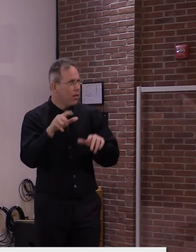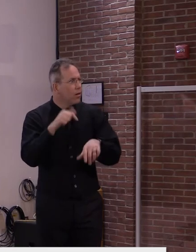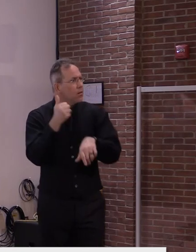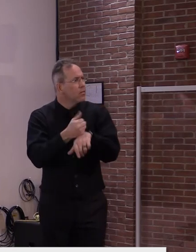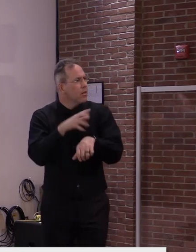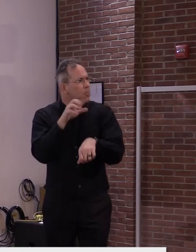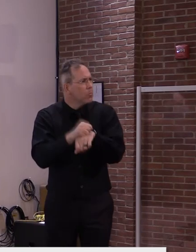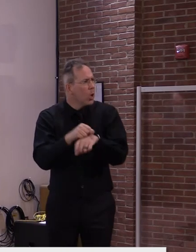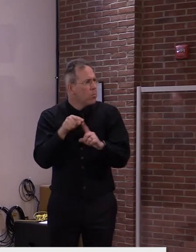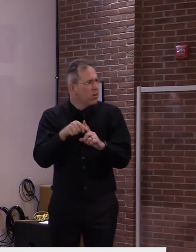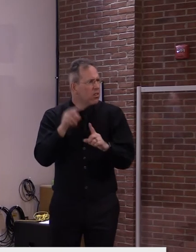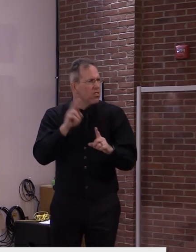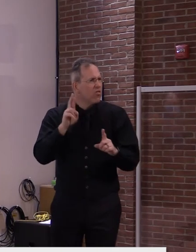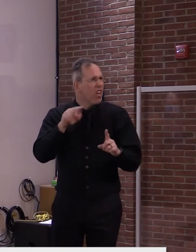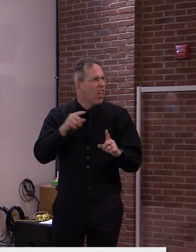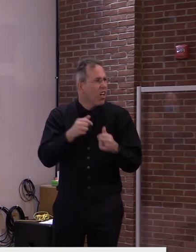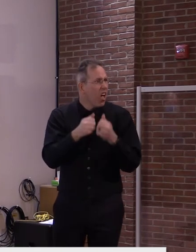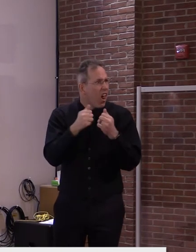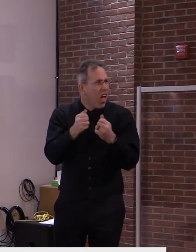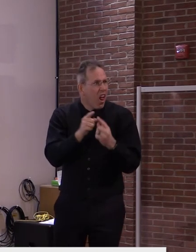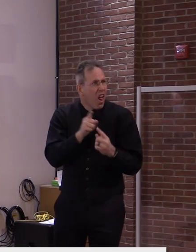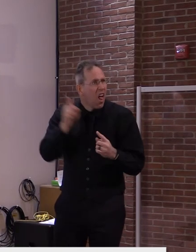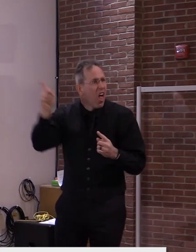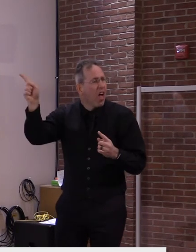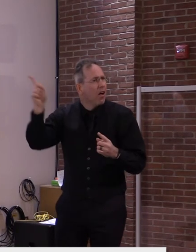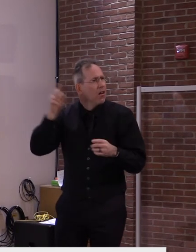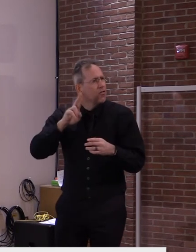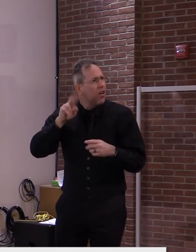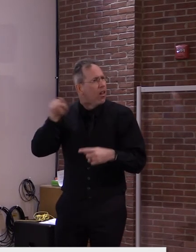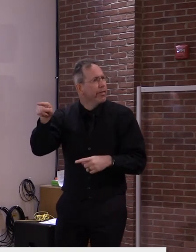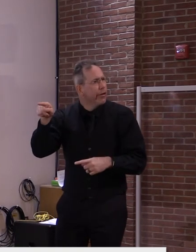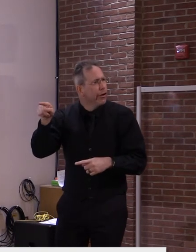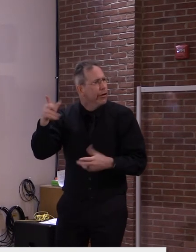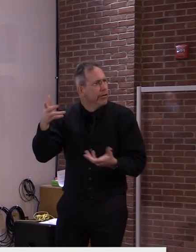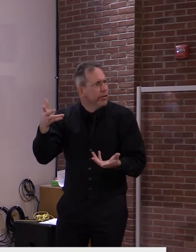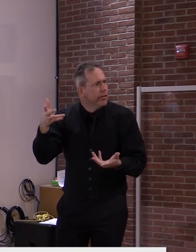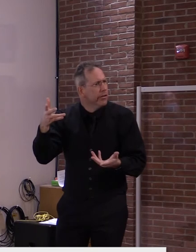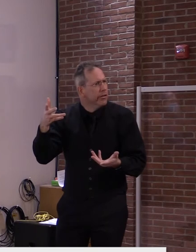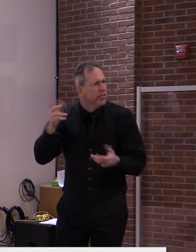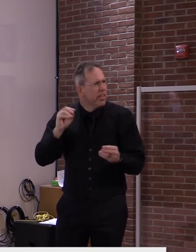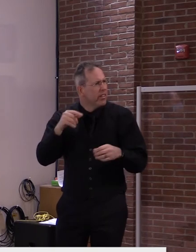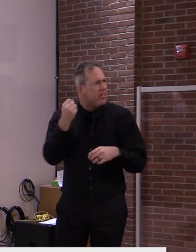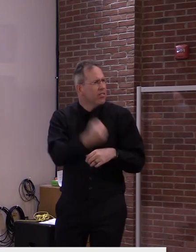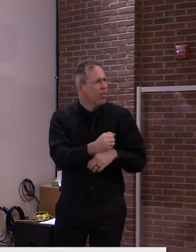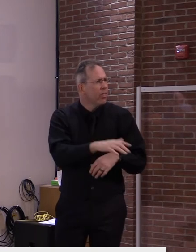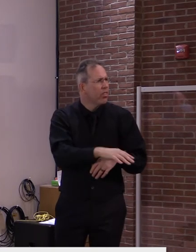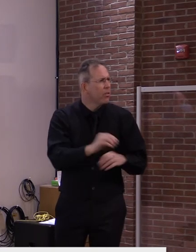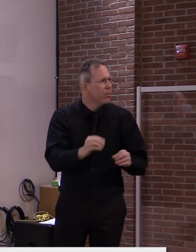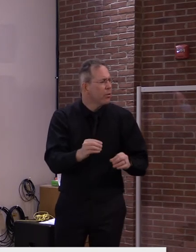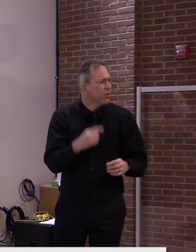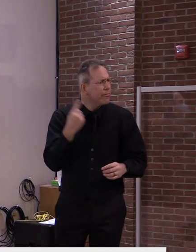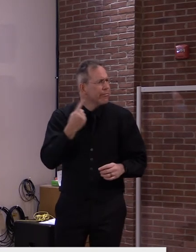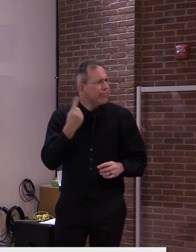from eastern Vermont. I was wondering if there is any consideration to